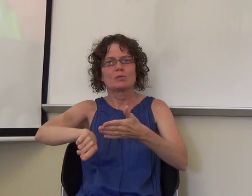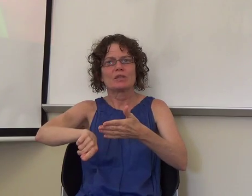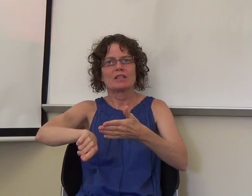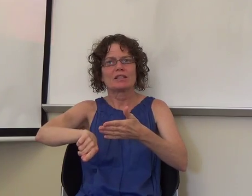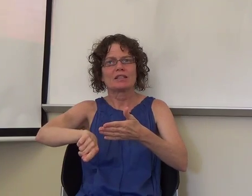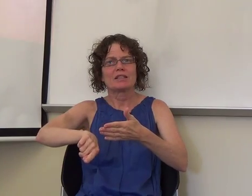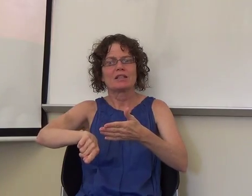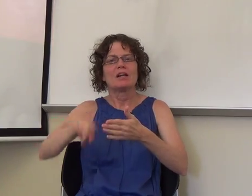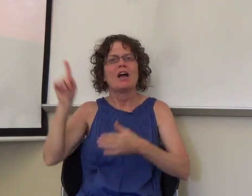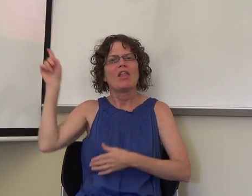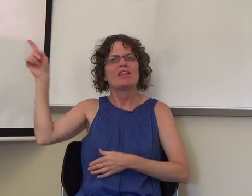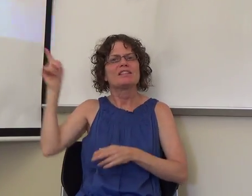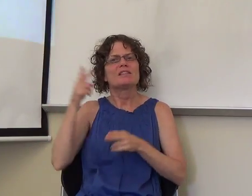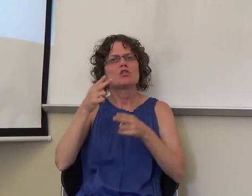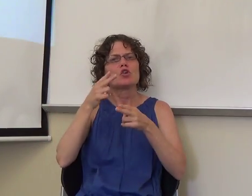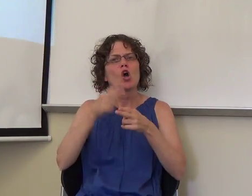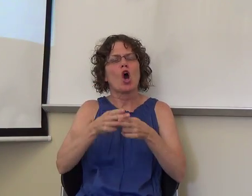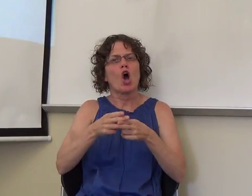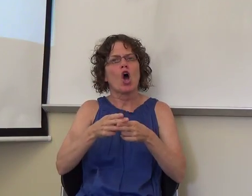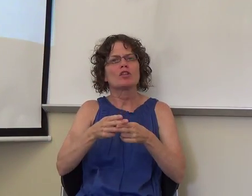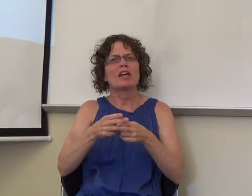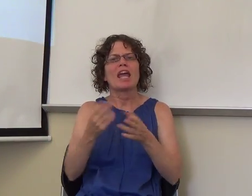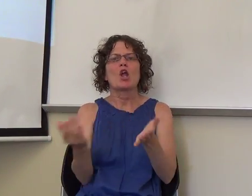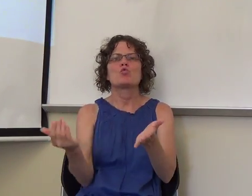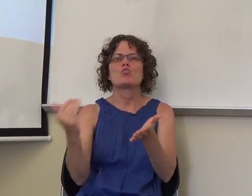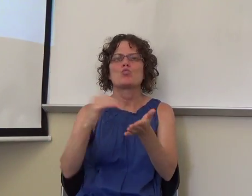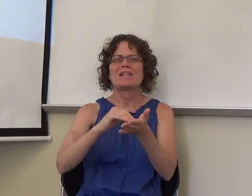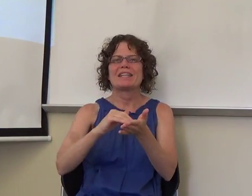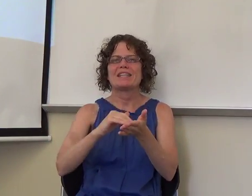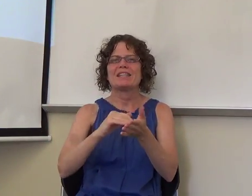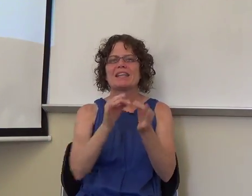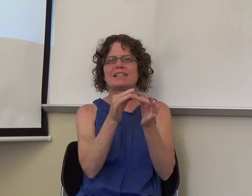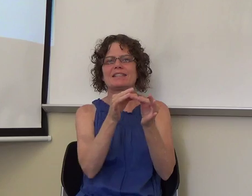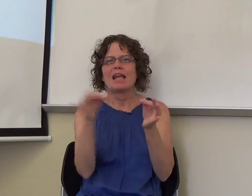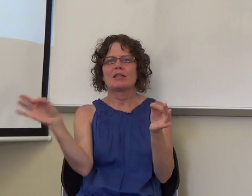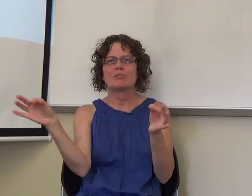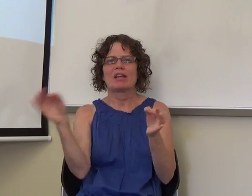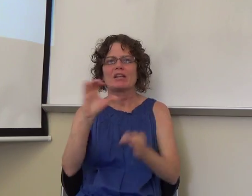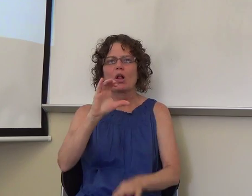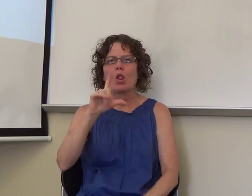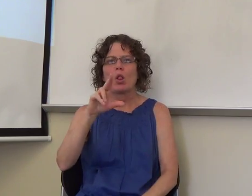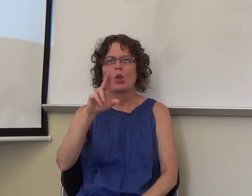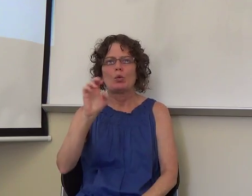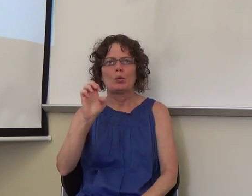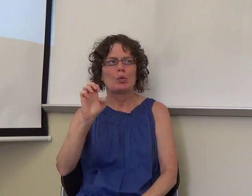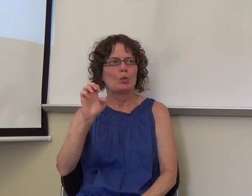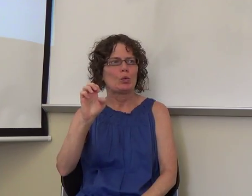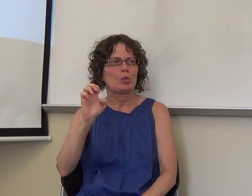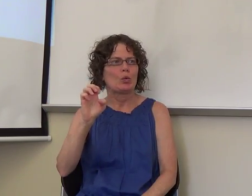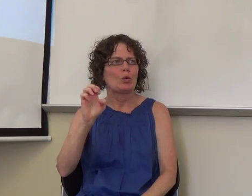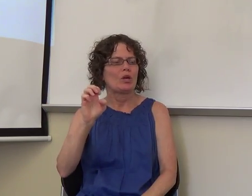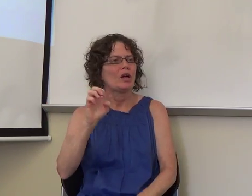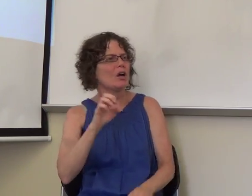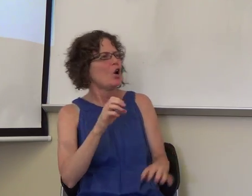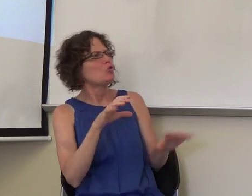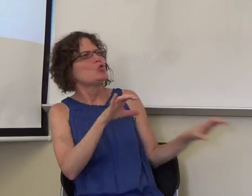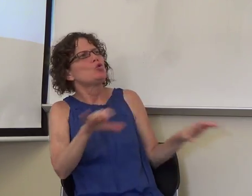This is called a restatement clue. Yes, Michael? Oh, I was gonna put that, but do without or extra. Okay,